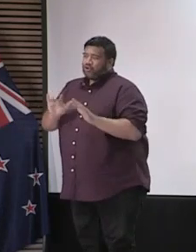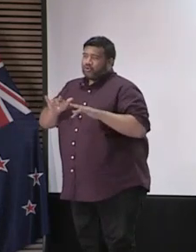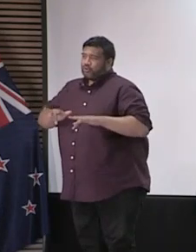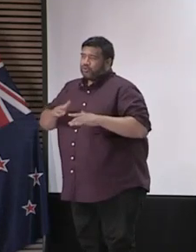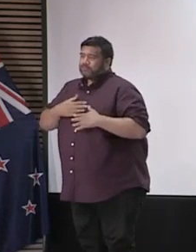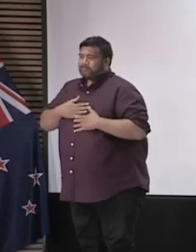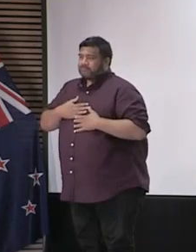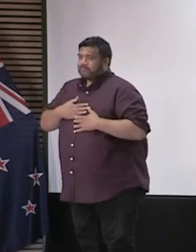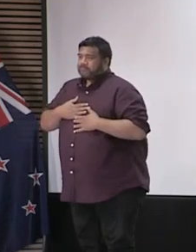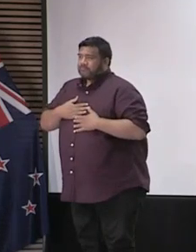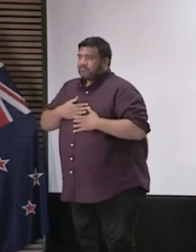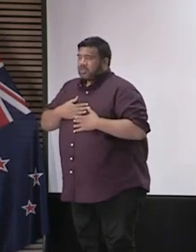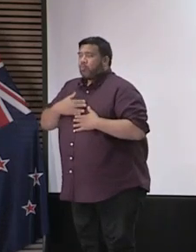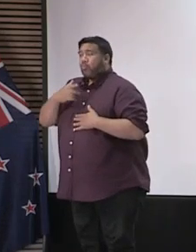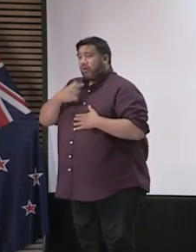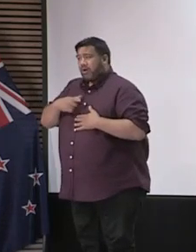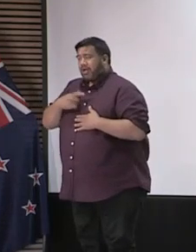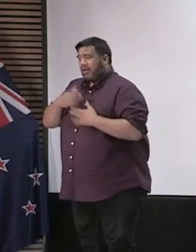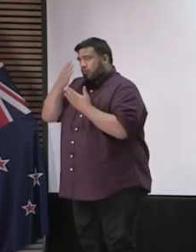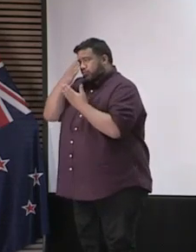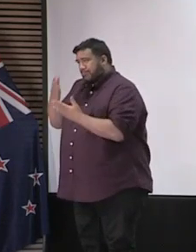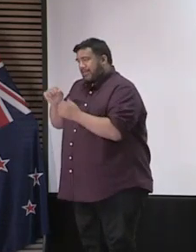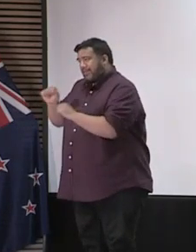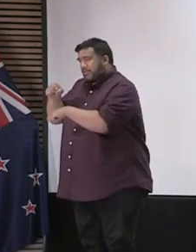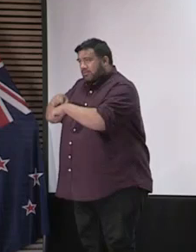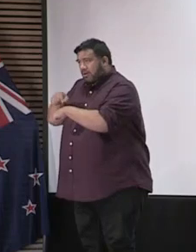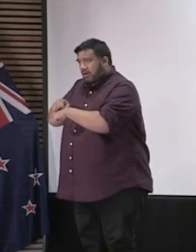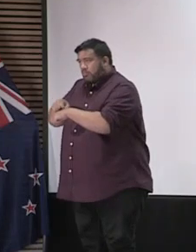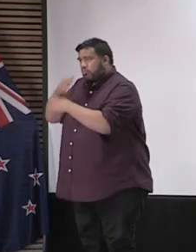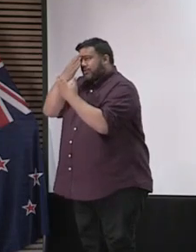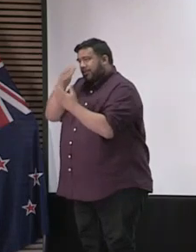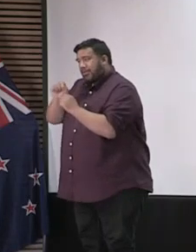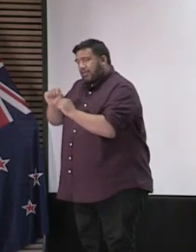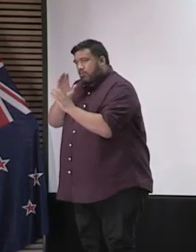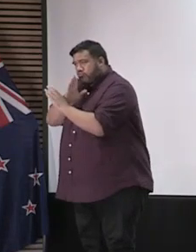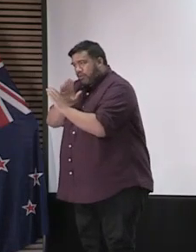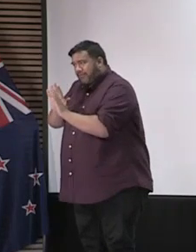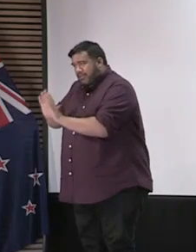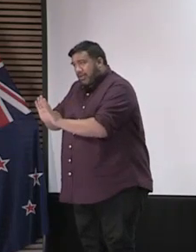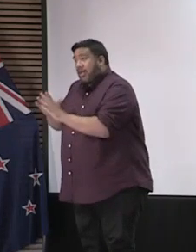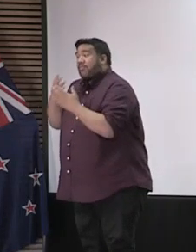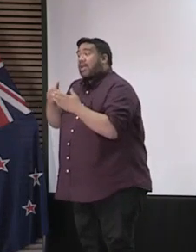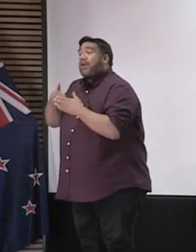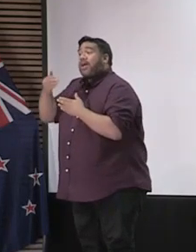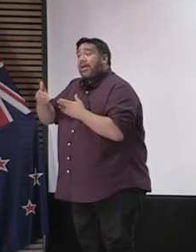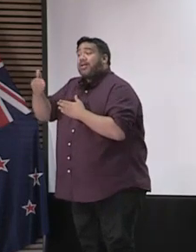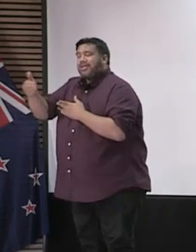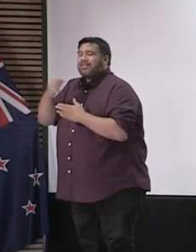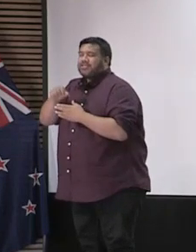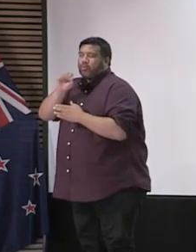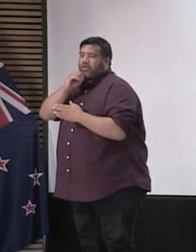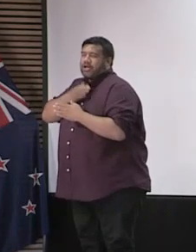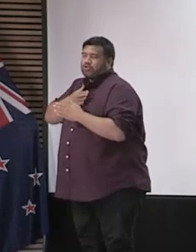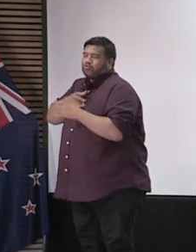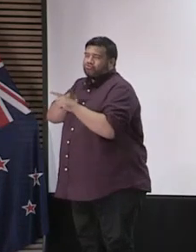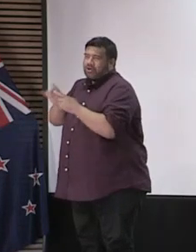around respecting privacy. After a bit of time, I imagine that is something that I'll look to do, but I have really tried to just give them